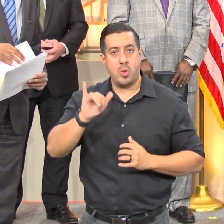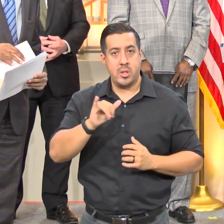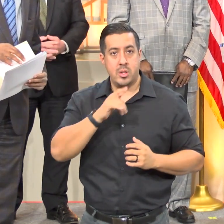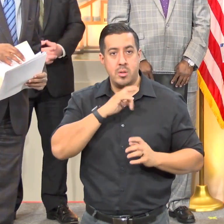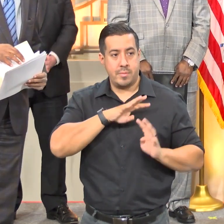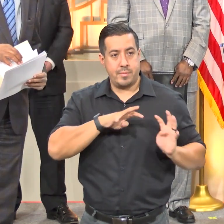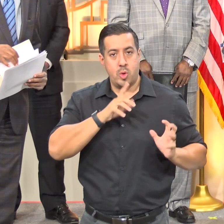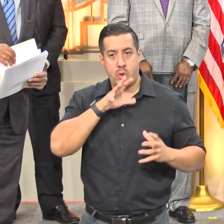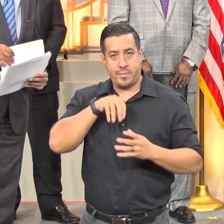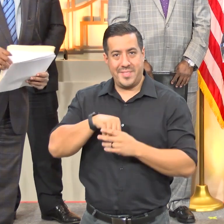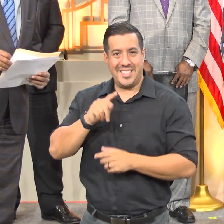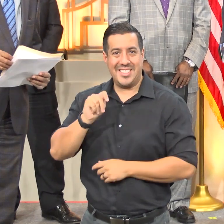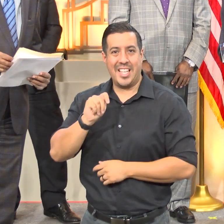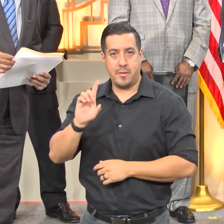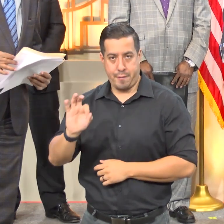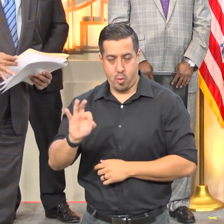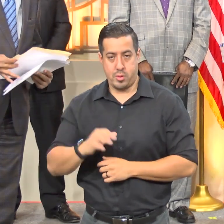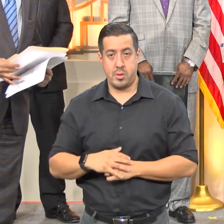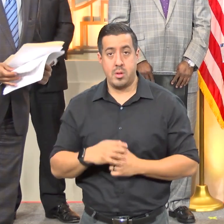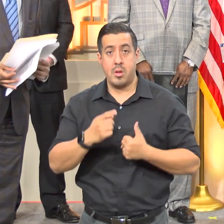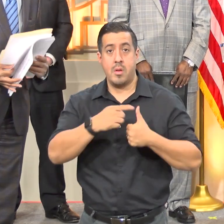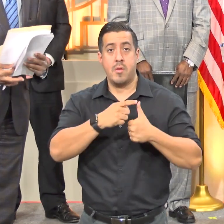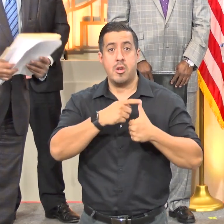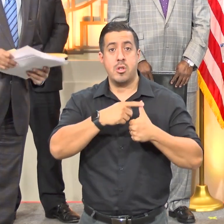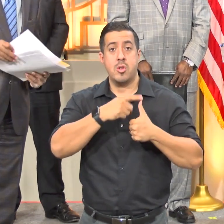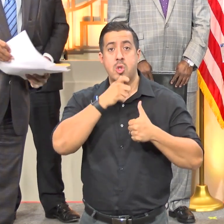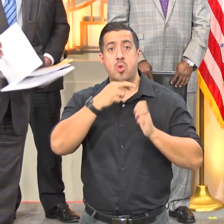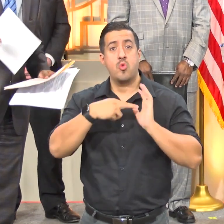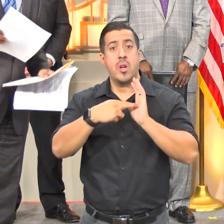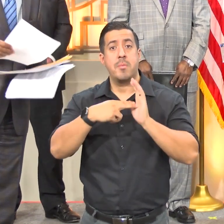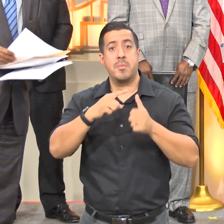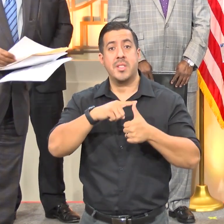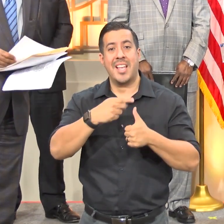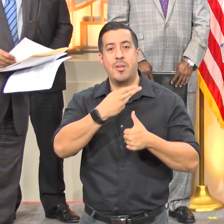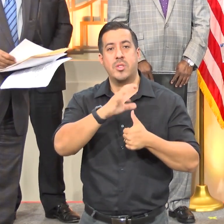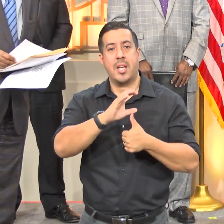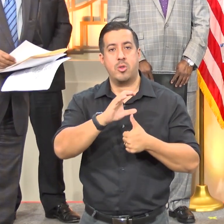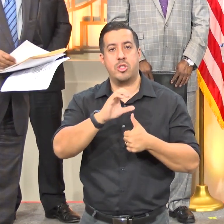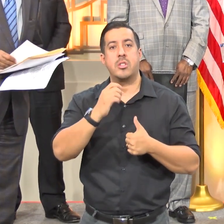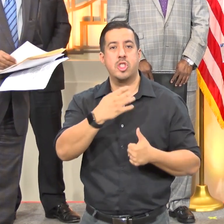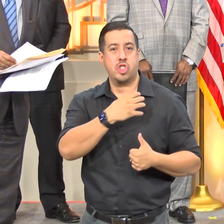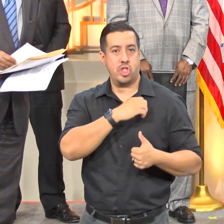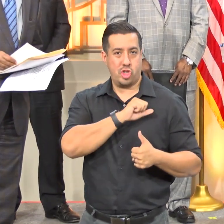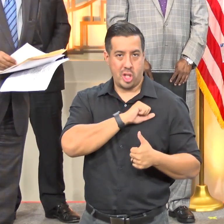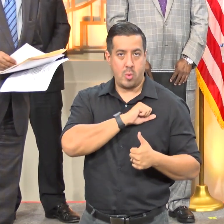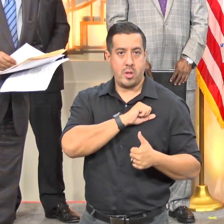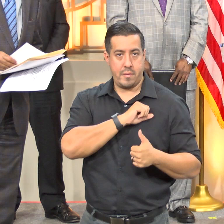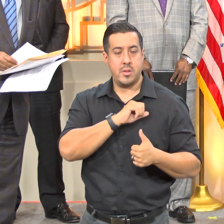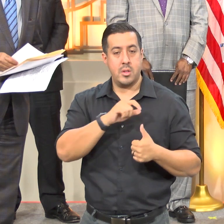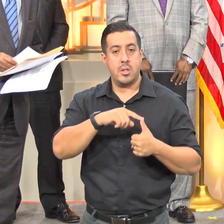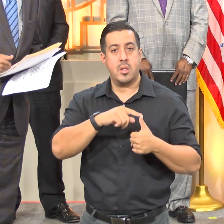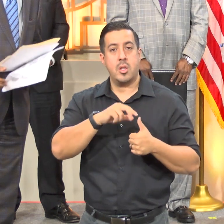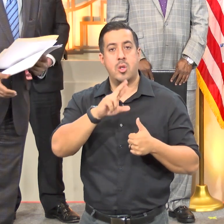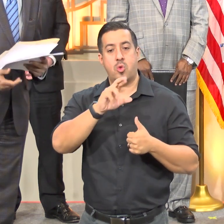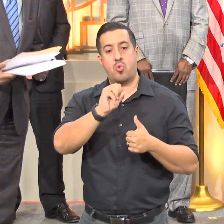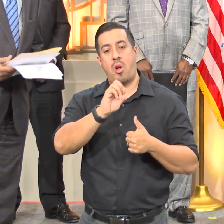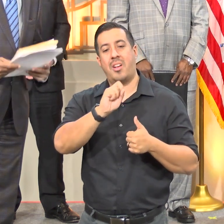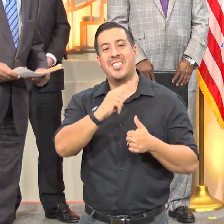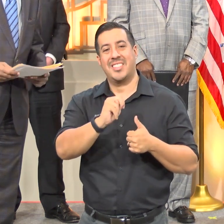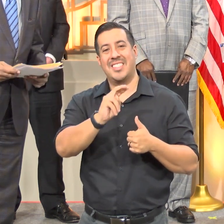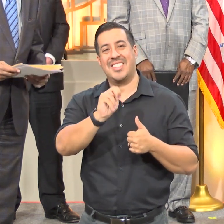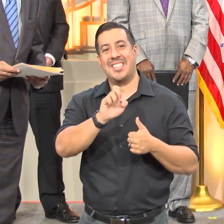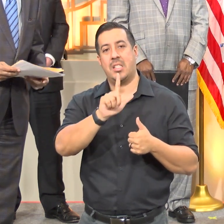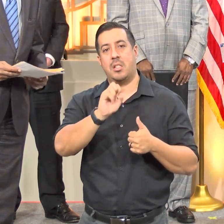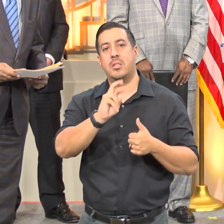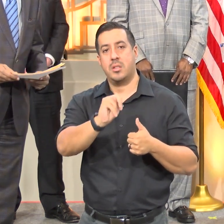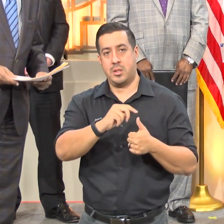this task force. First, representing the Harris County Sheriff's Office will be Major Ralph Nelson, who serves as